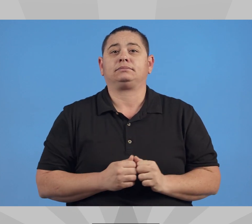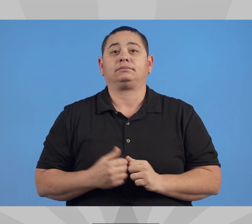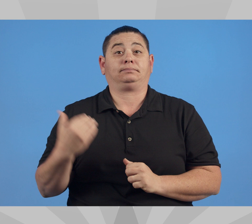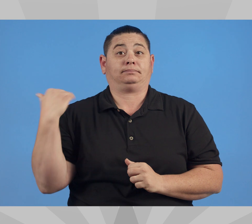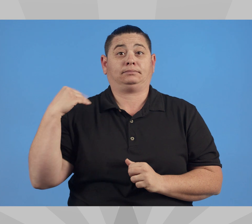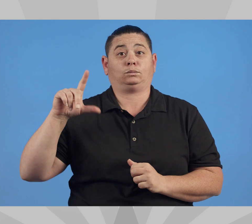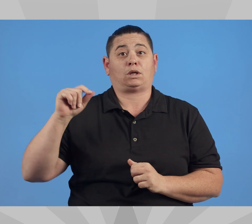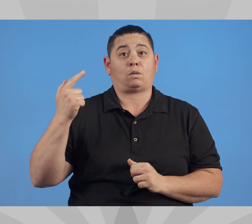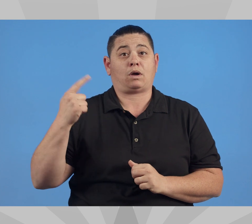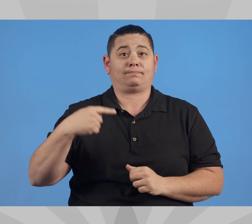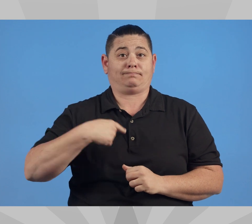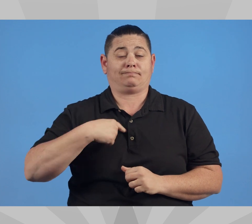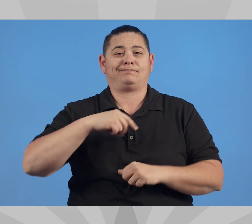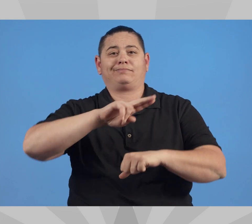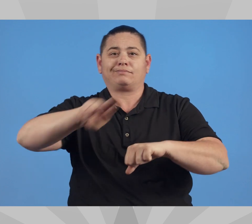Statement.